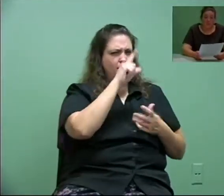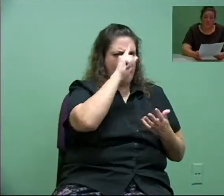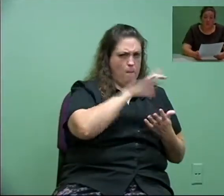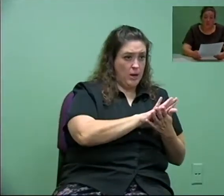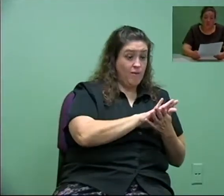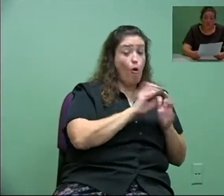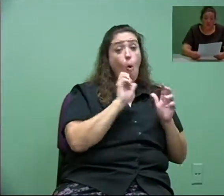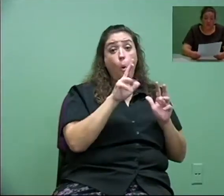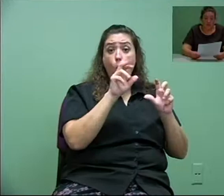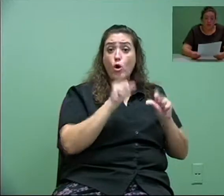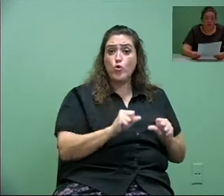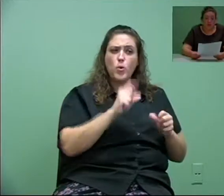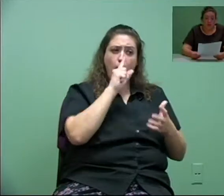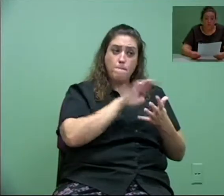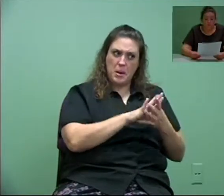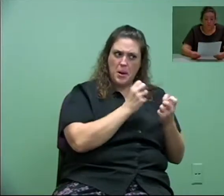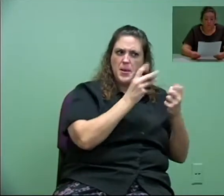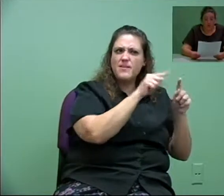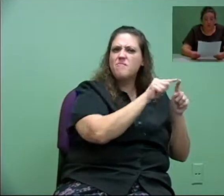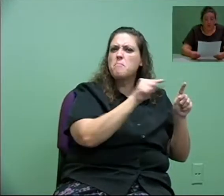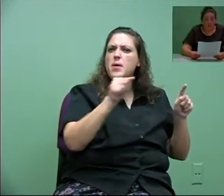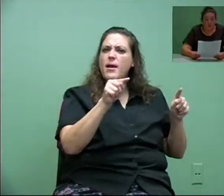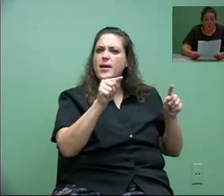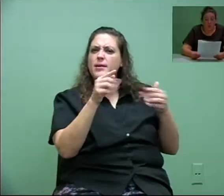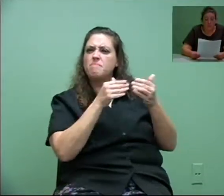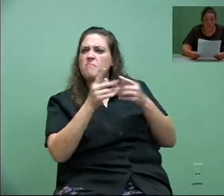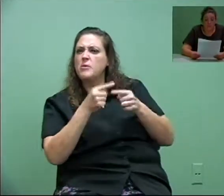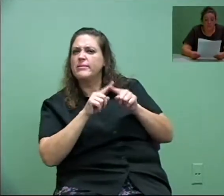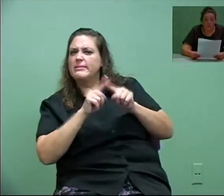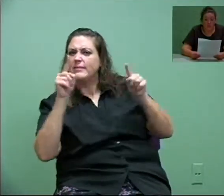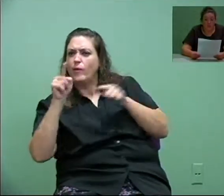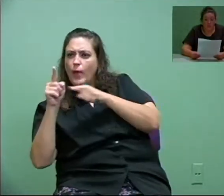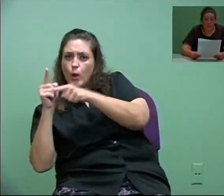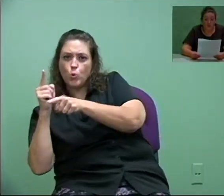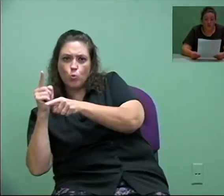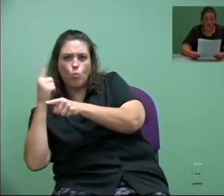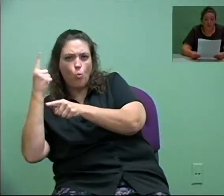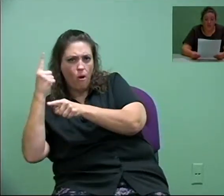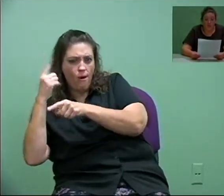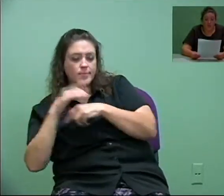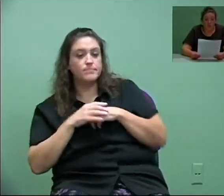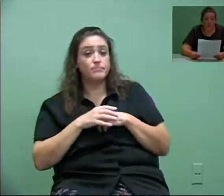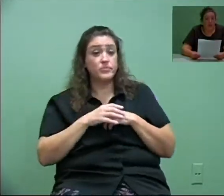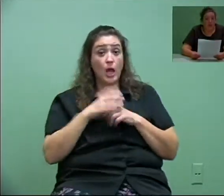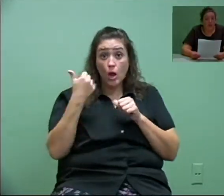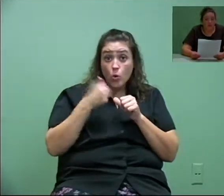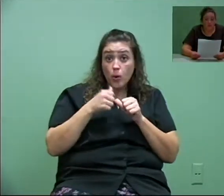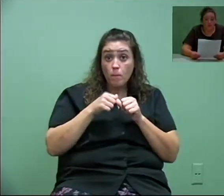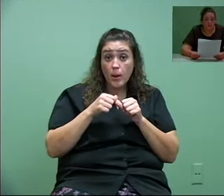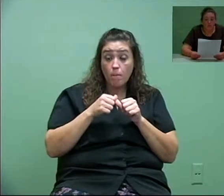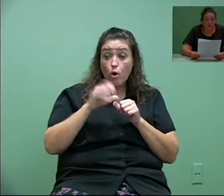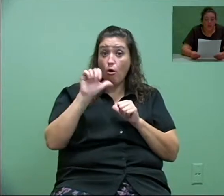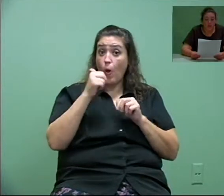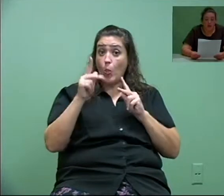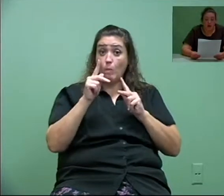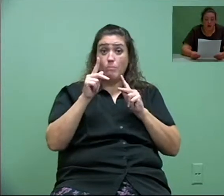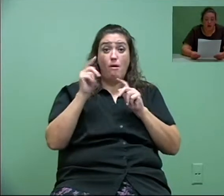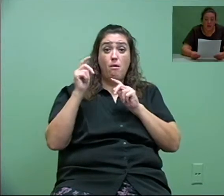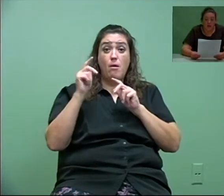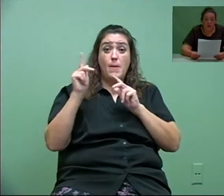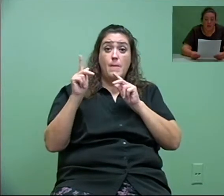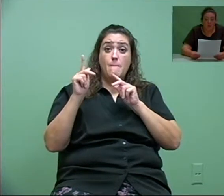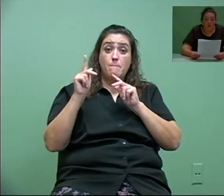witness testified truthfully, remember that no one's memory is perfect. Anyone can make an honest